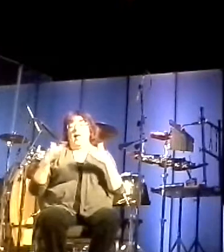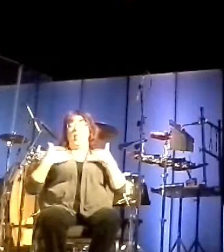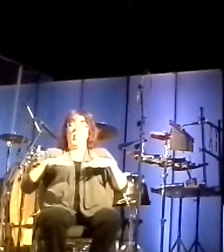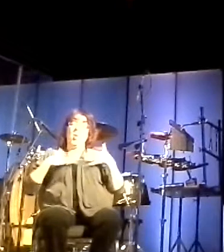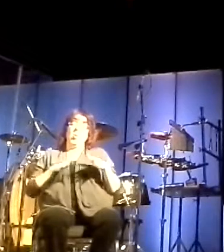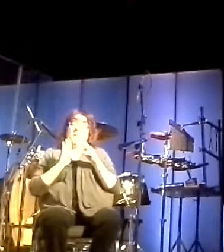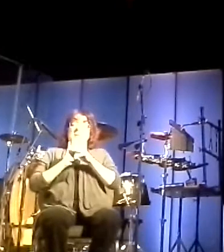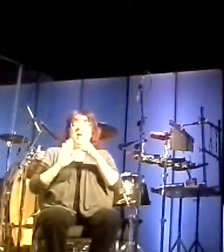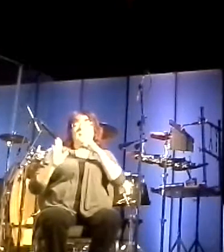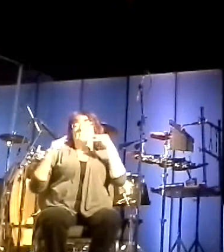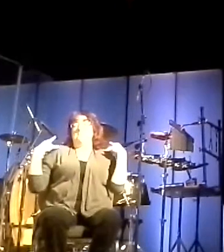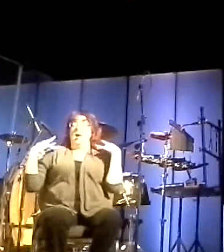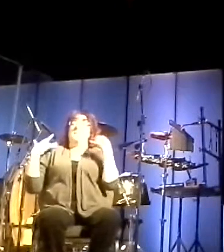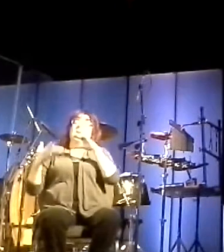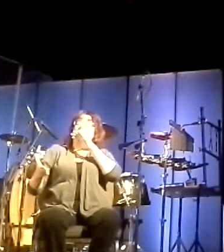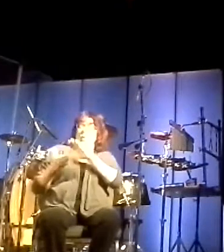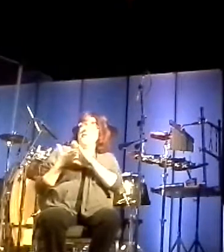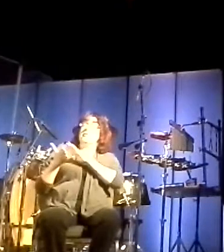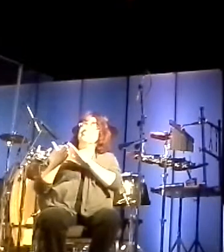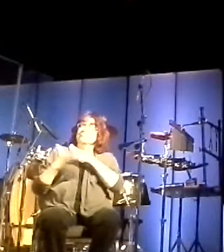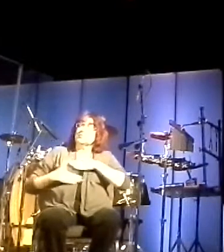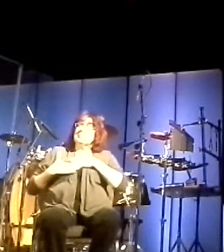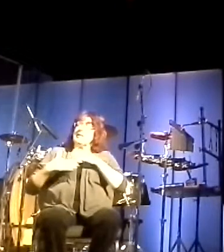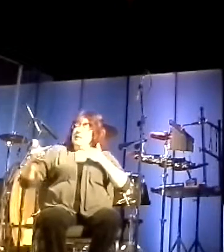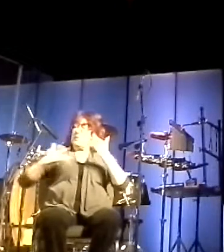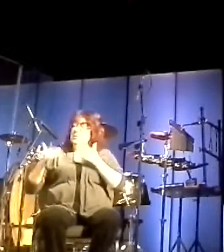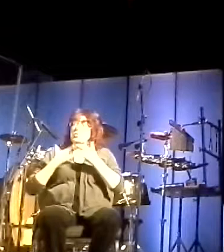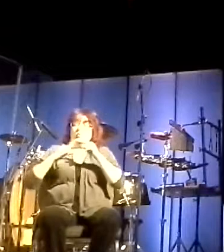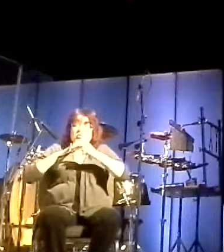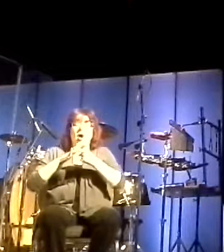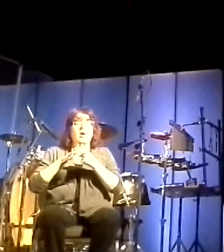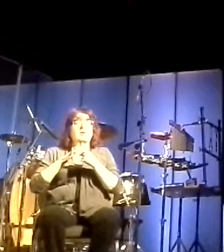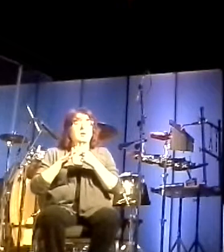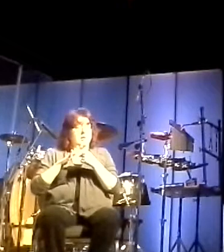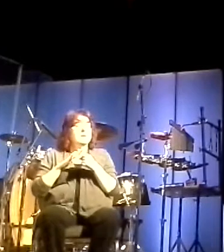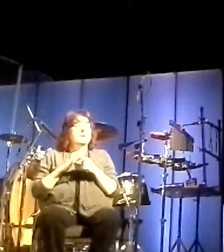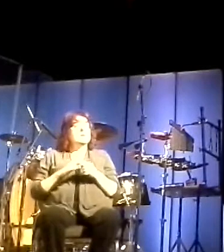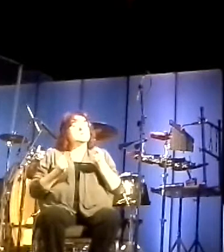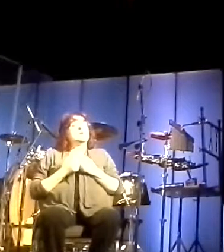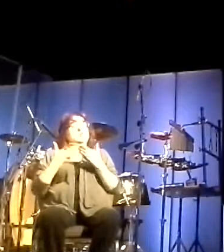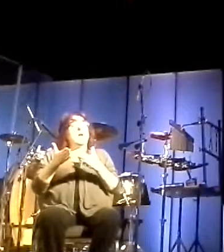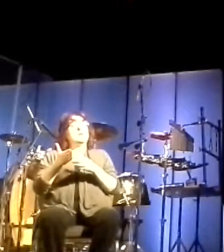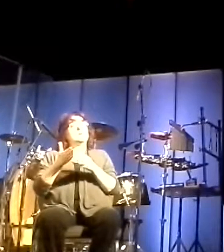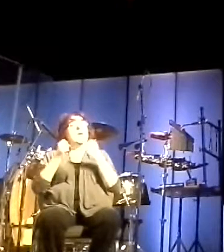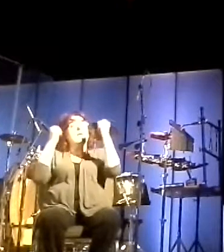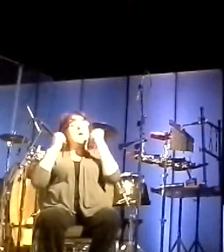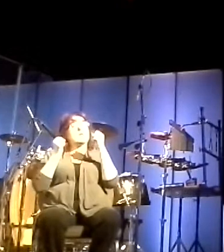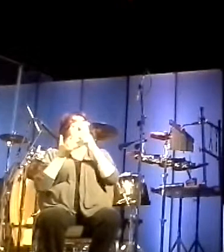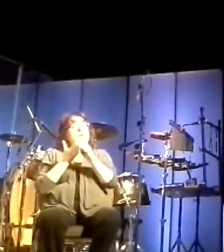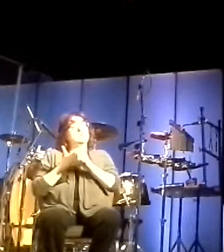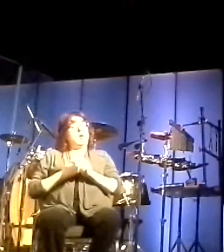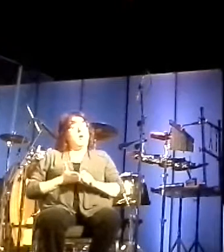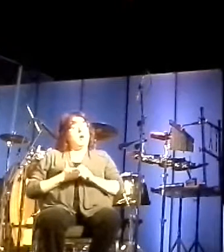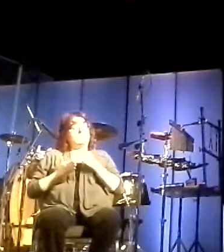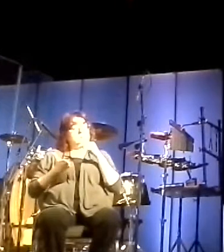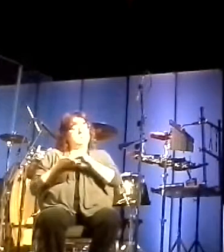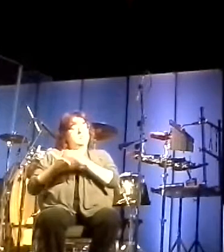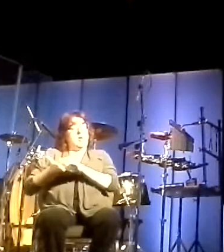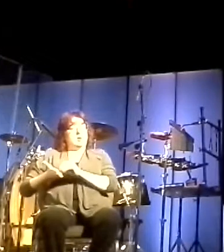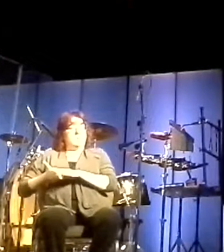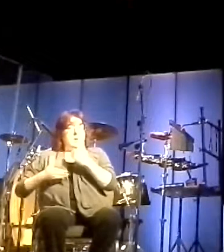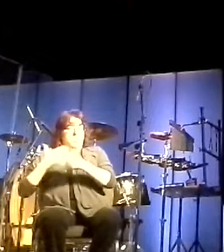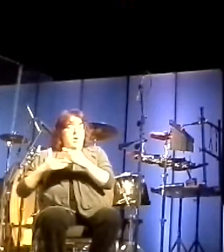model. My wife seemed very pleased to see how enthusiastic I was to get started. They suggested I keep an exercise diary to chart my progress this